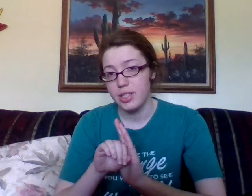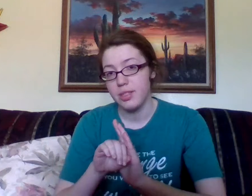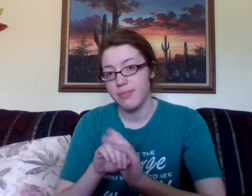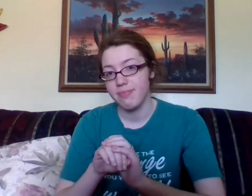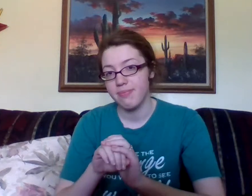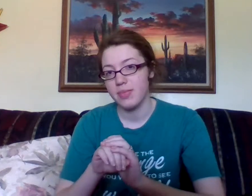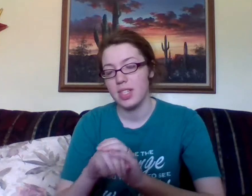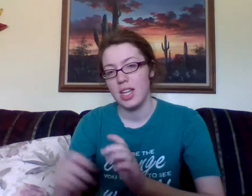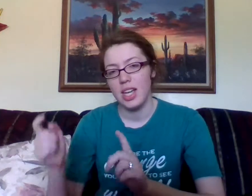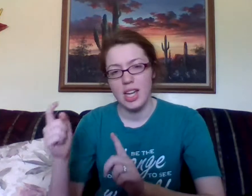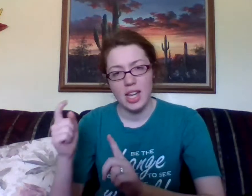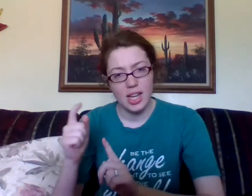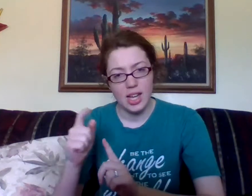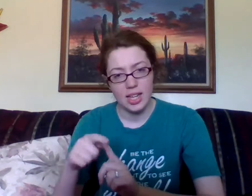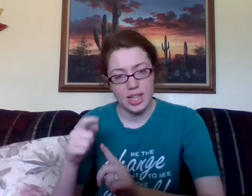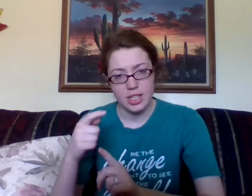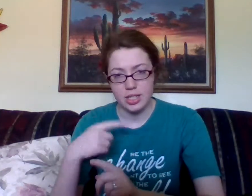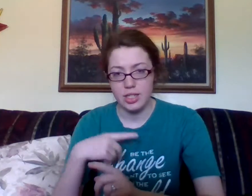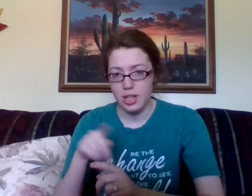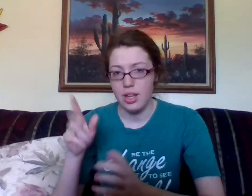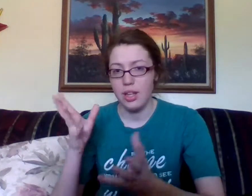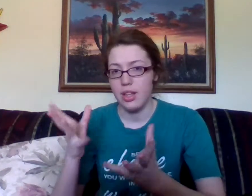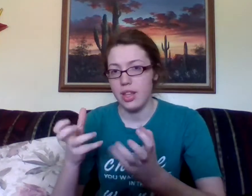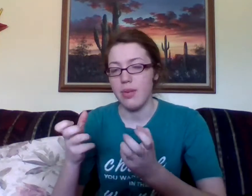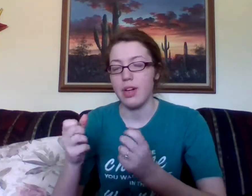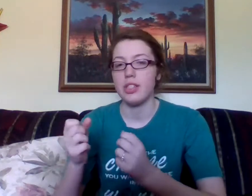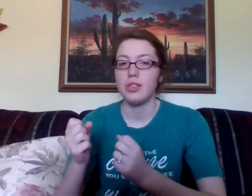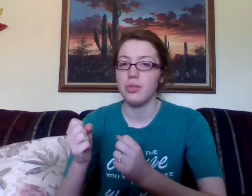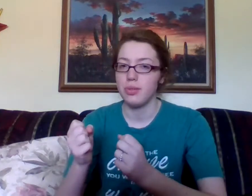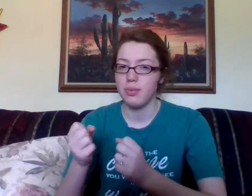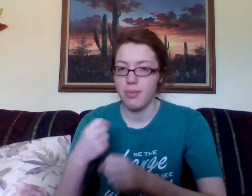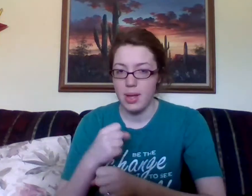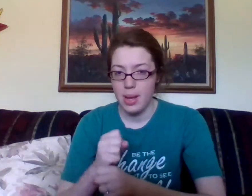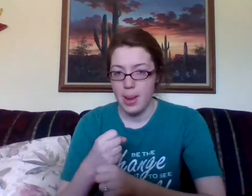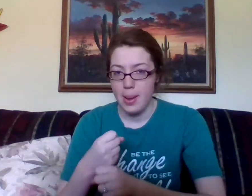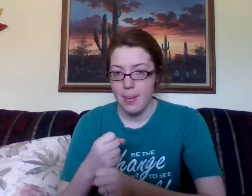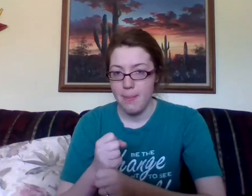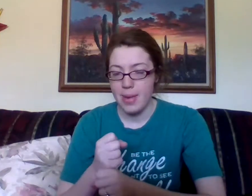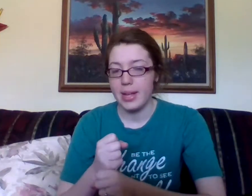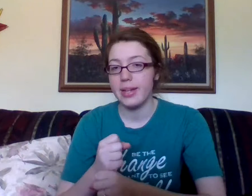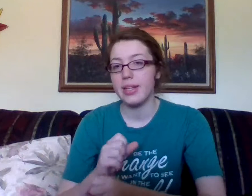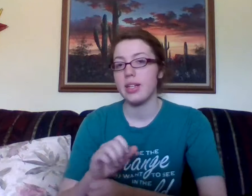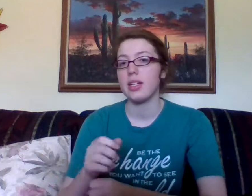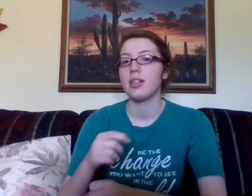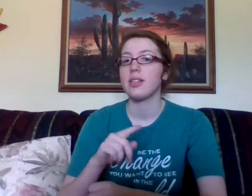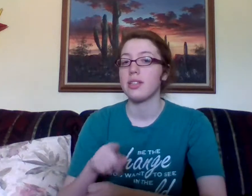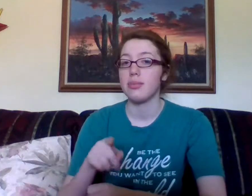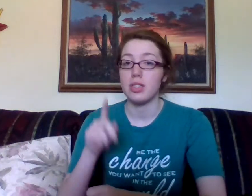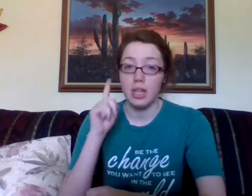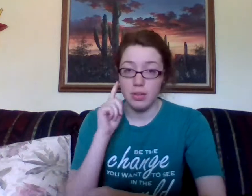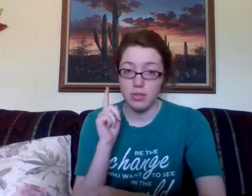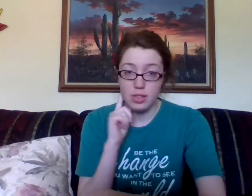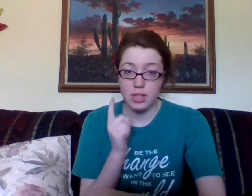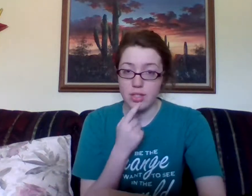choice unless they want to make themselves